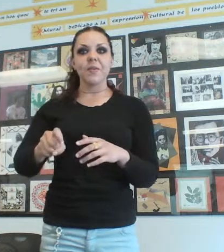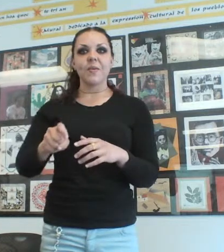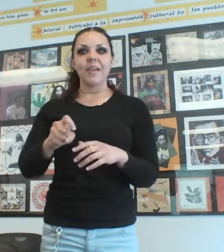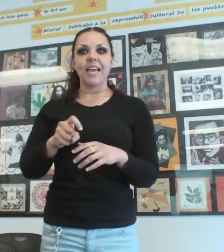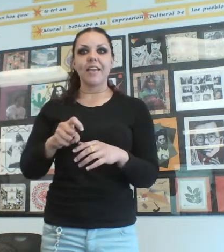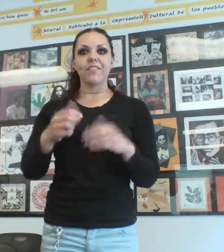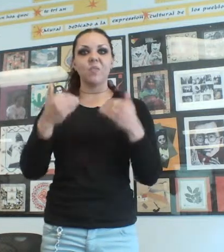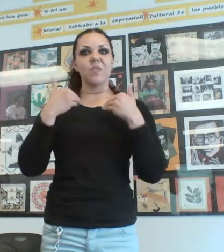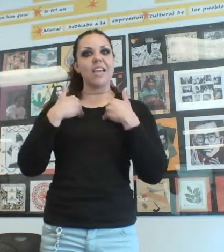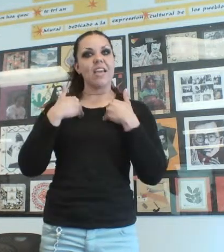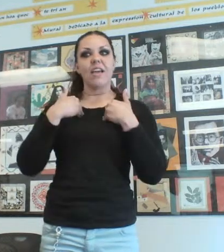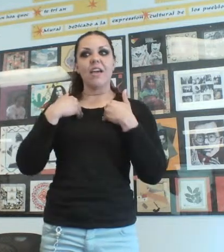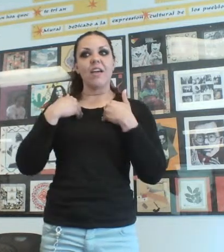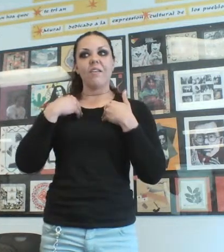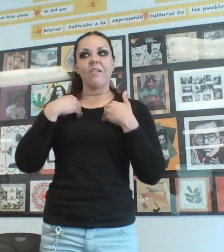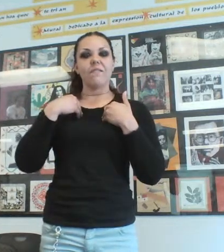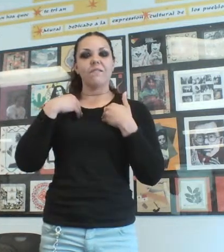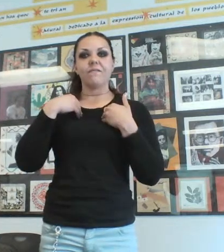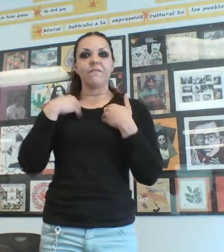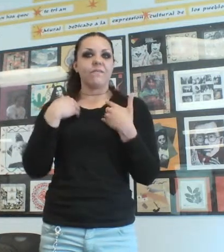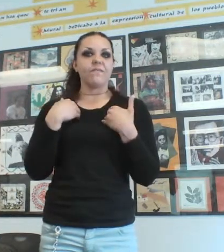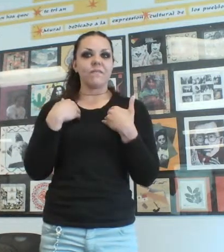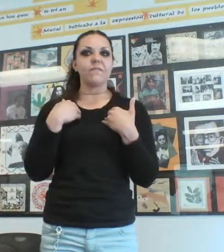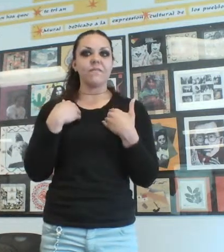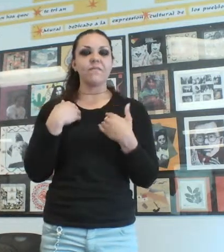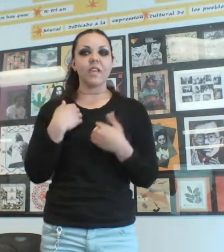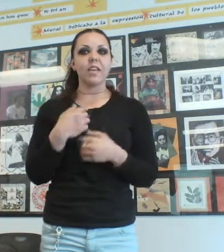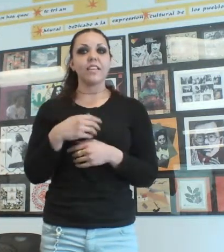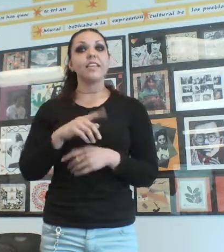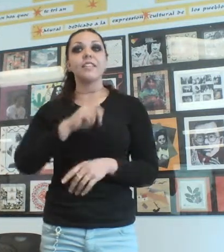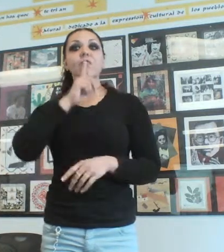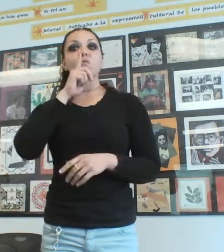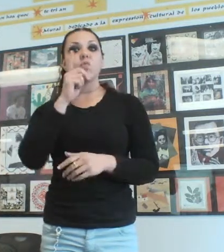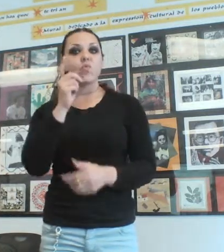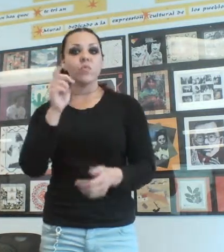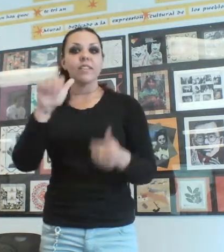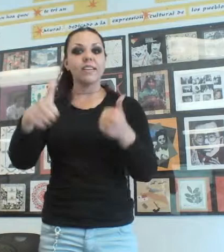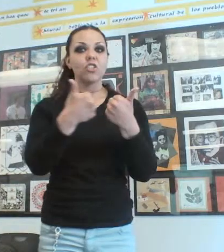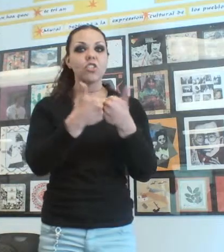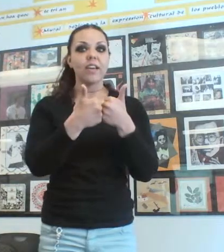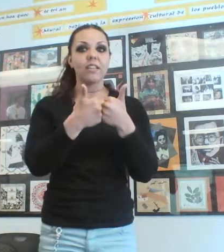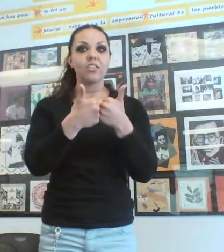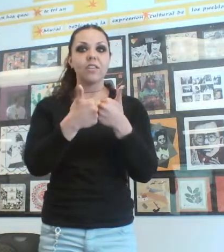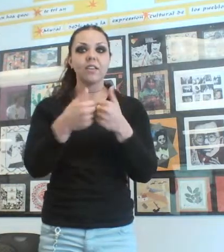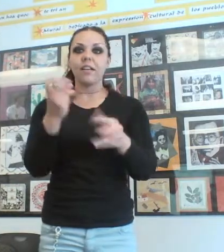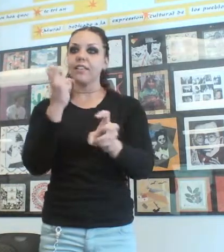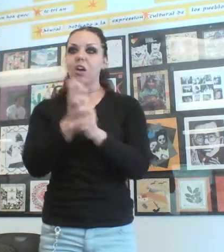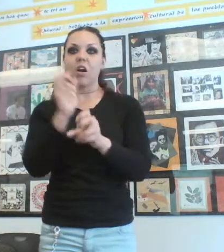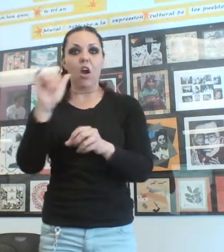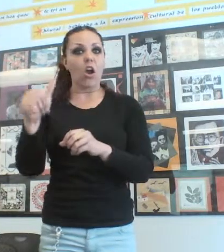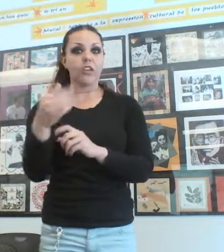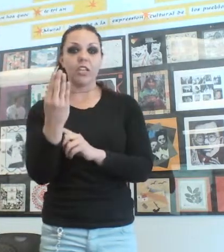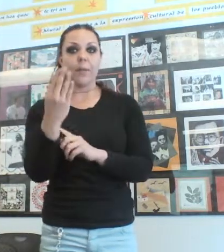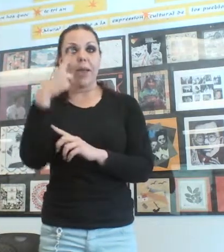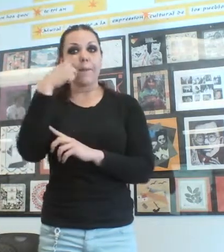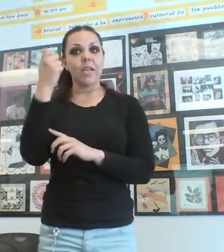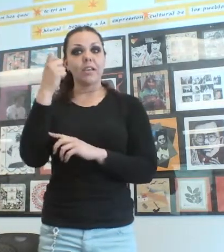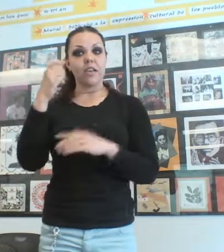thing effectively that we call interpreting. So it's really, really challenging. It's a more harder job because it's physical and mental.